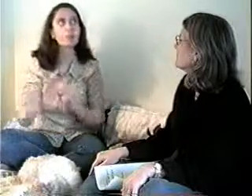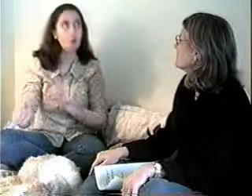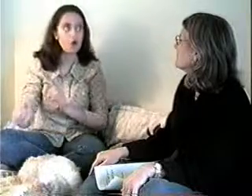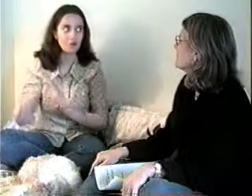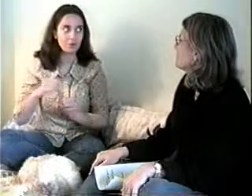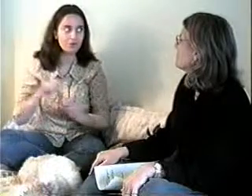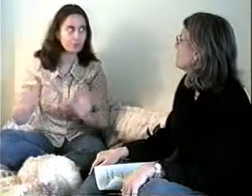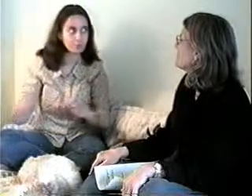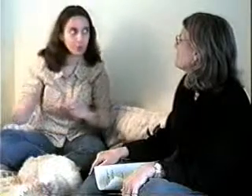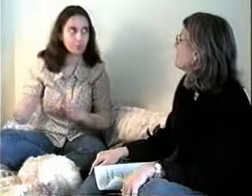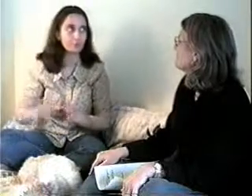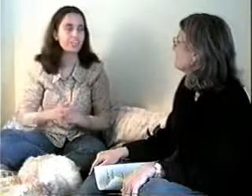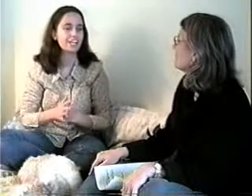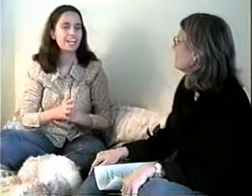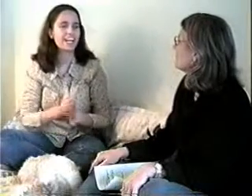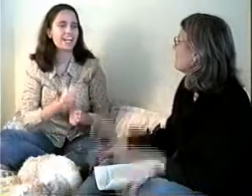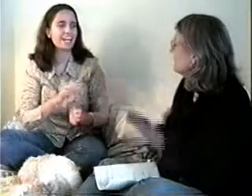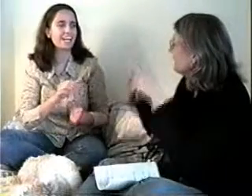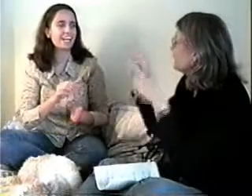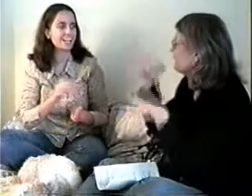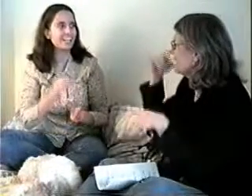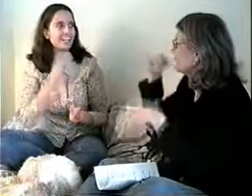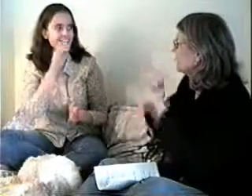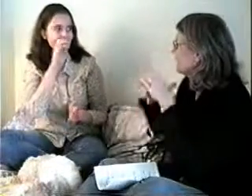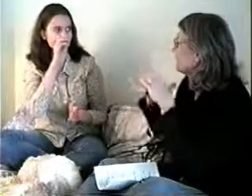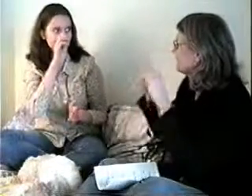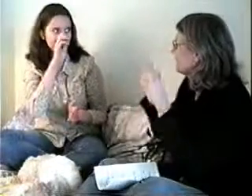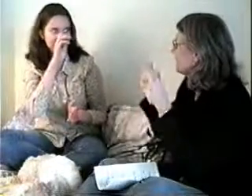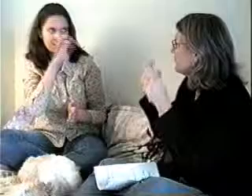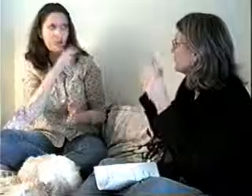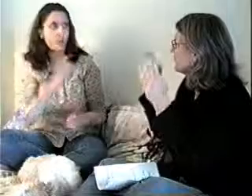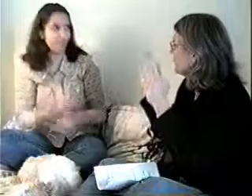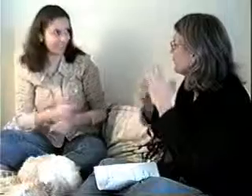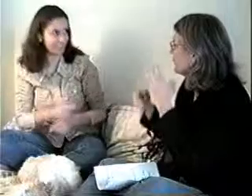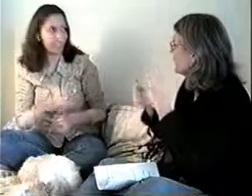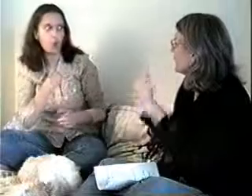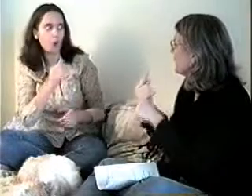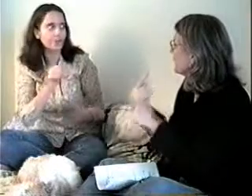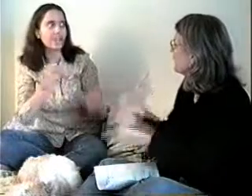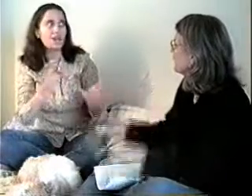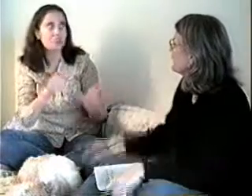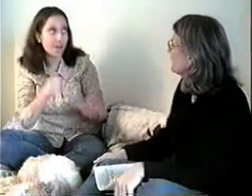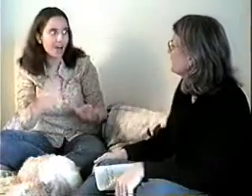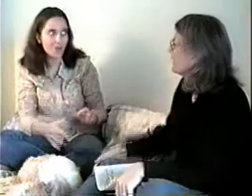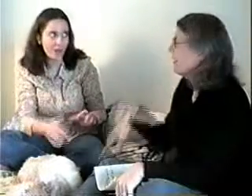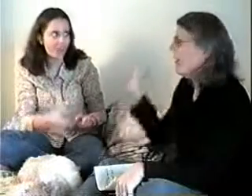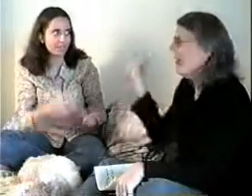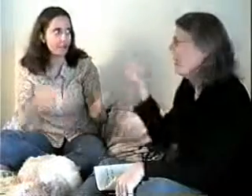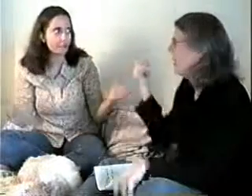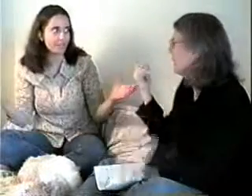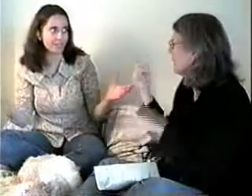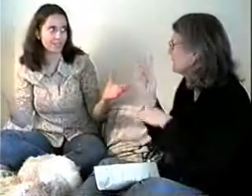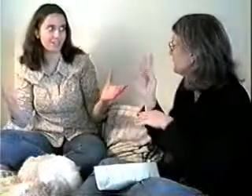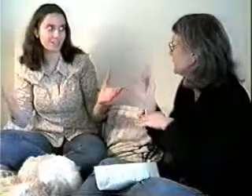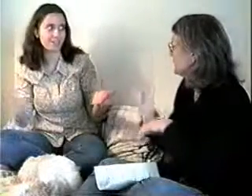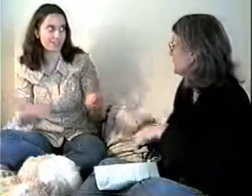too far for me to go. Even kids in the neighborhood. The holy of love for me. Always busy.